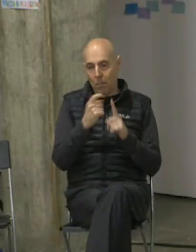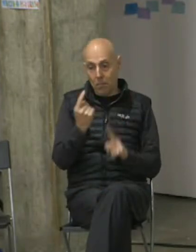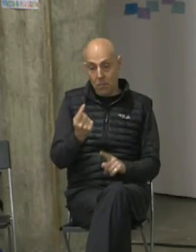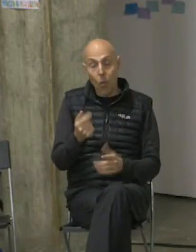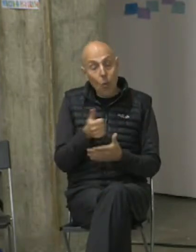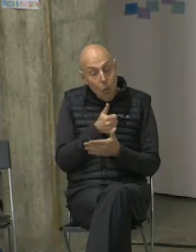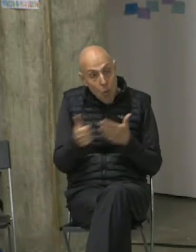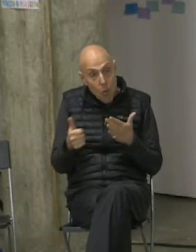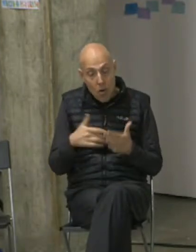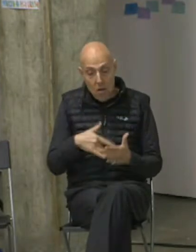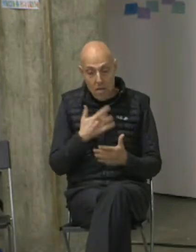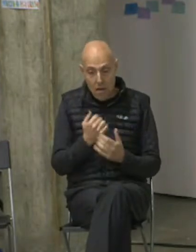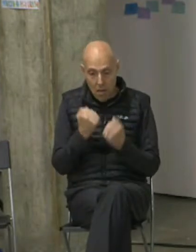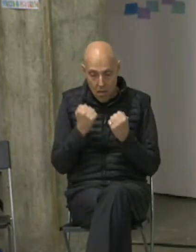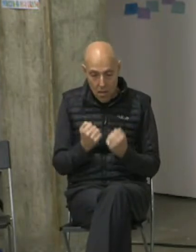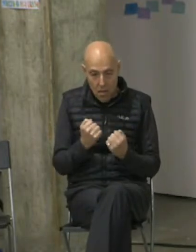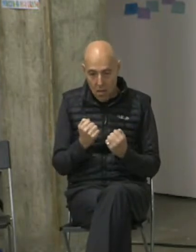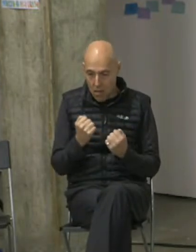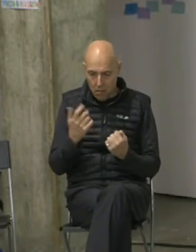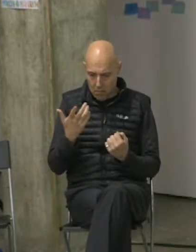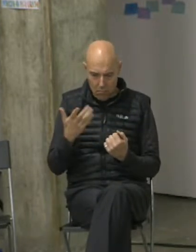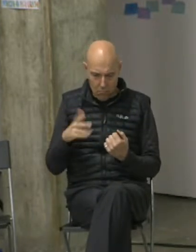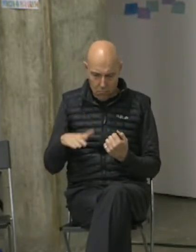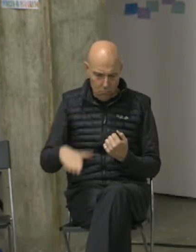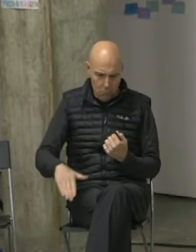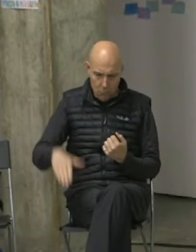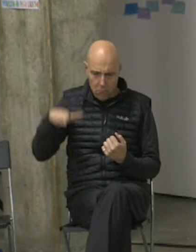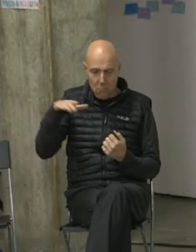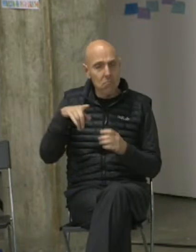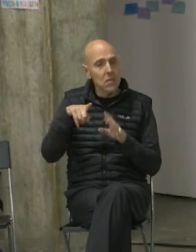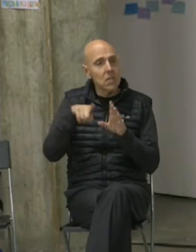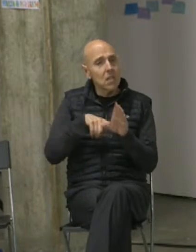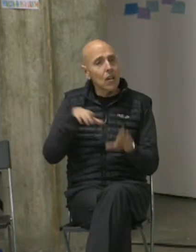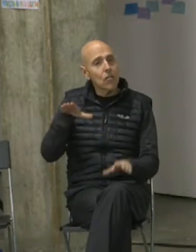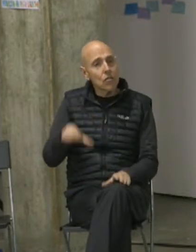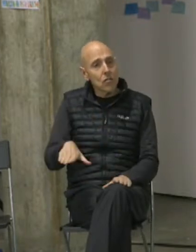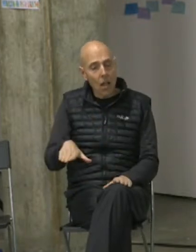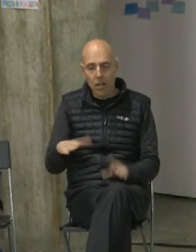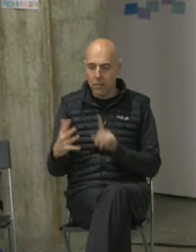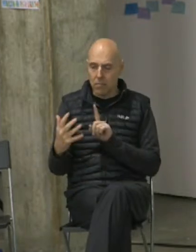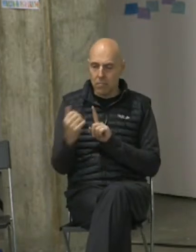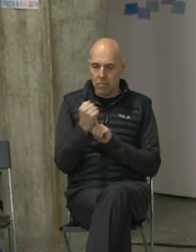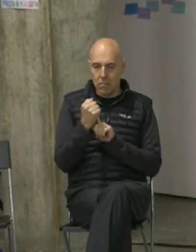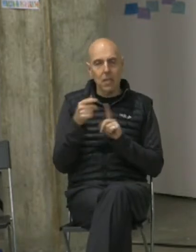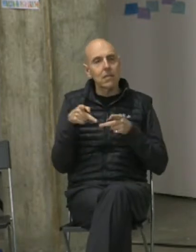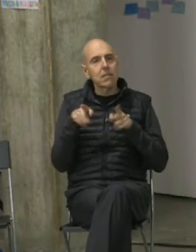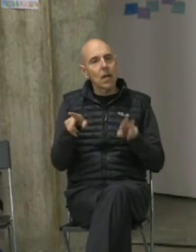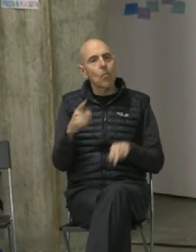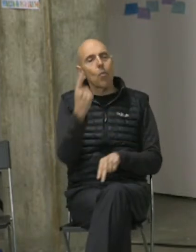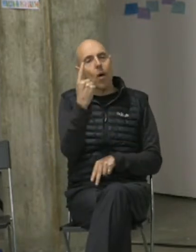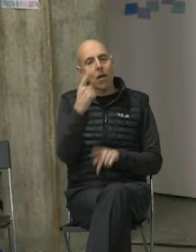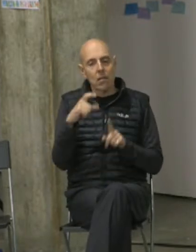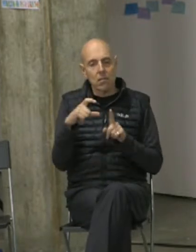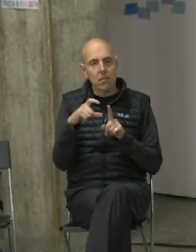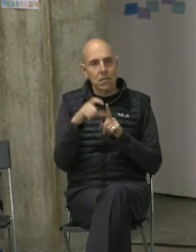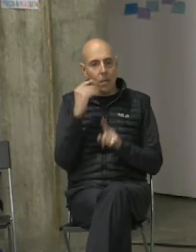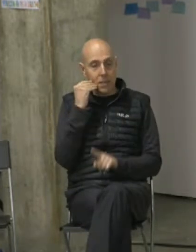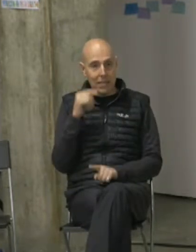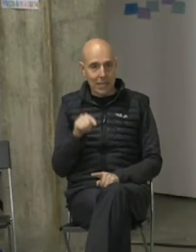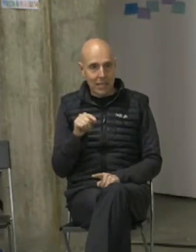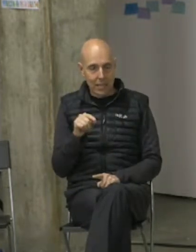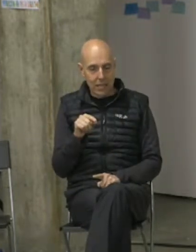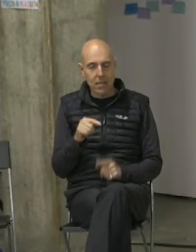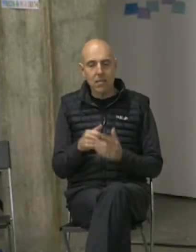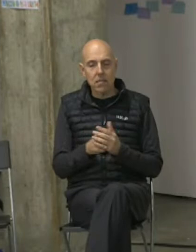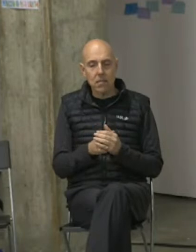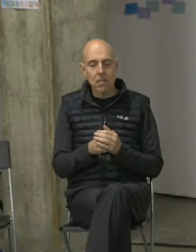very deeply throughout her entire life. As a young child, she was diagnosed with type 1 diabetes. So she had experience